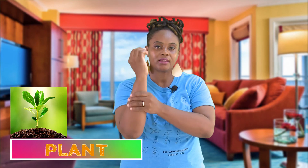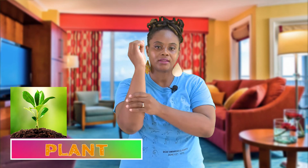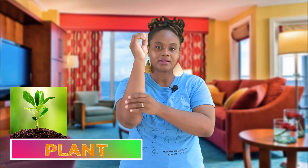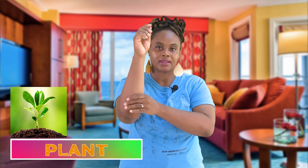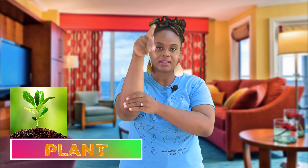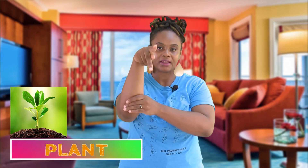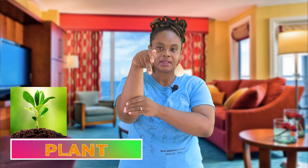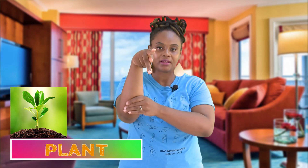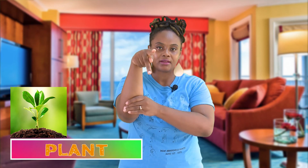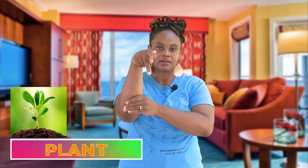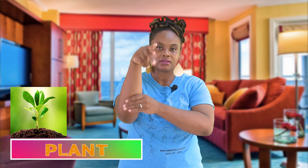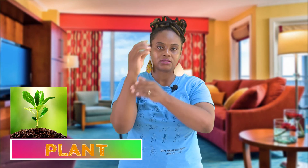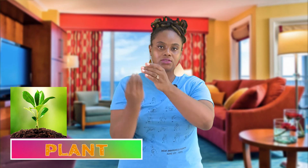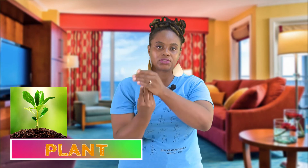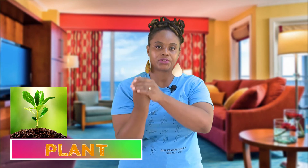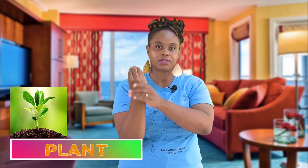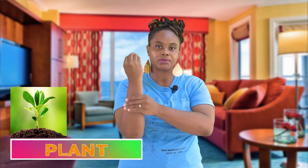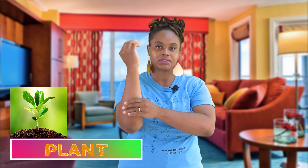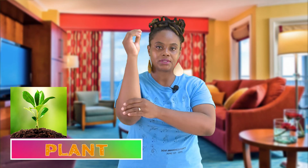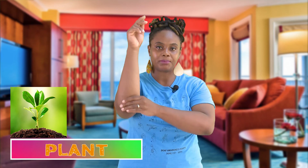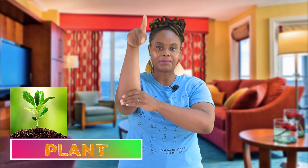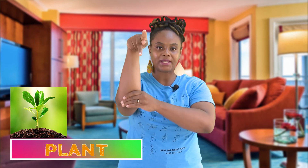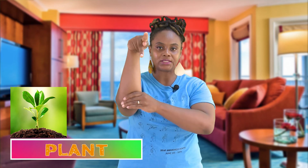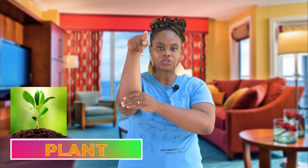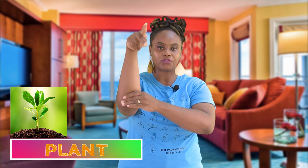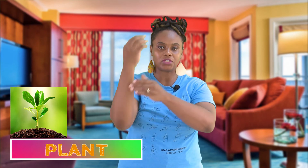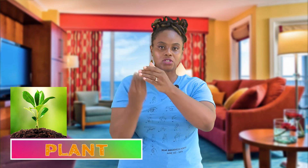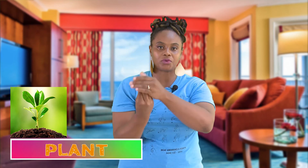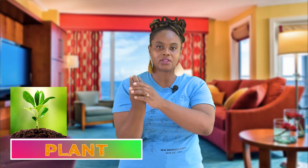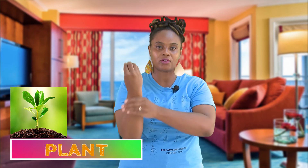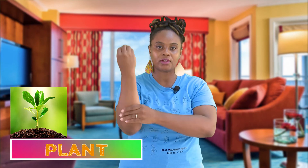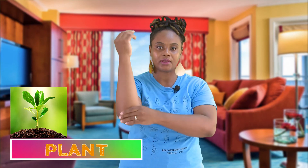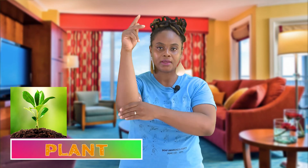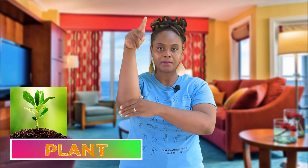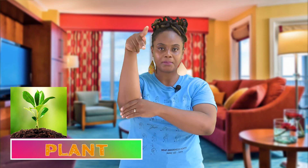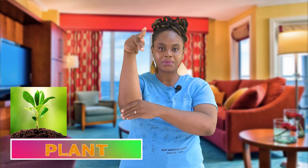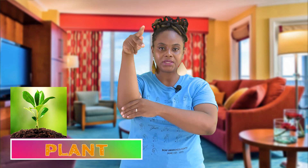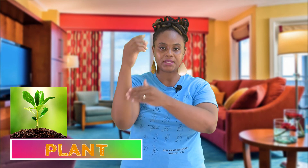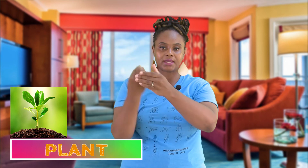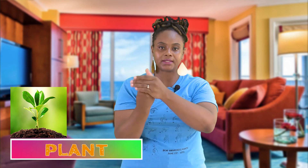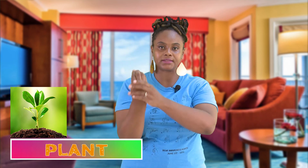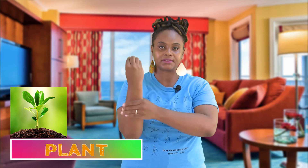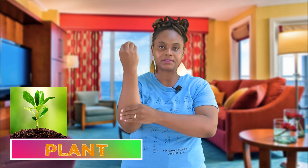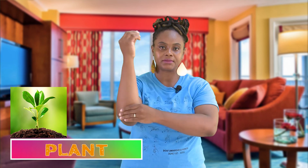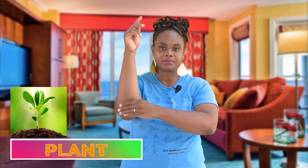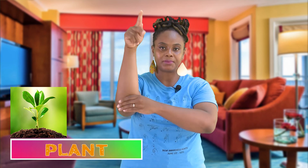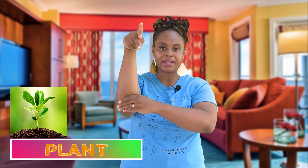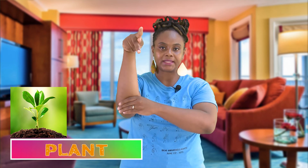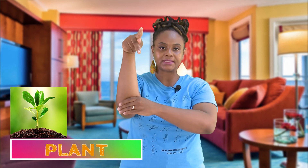growing, turn out. Plant. You finish up with our P hand.